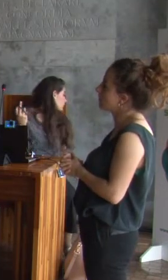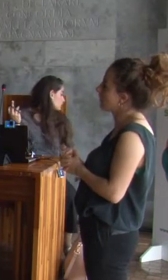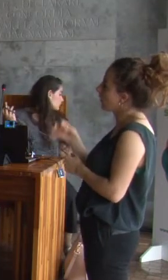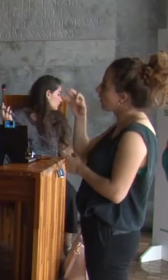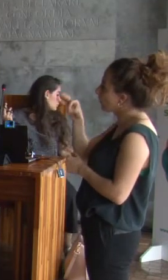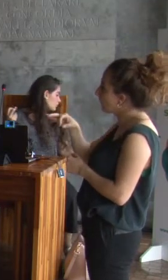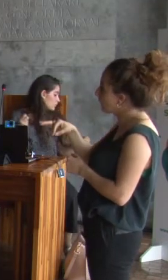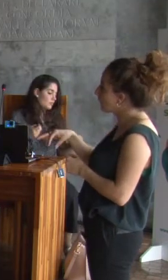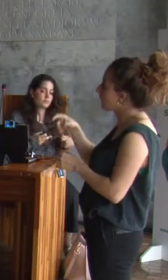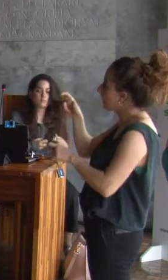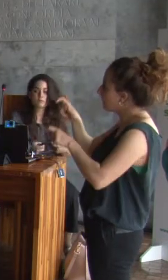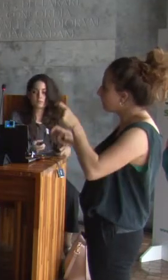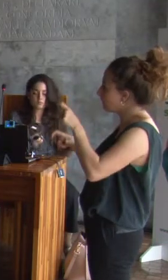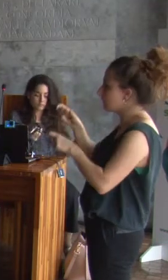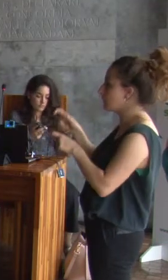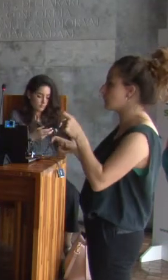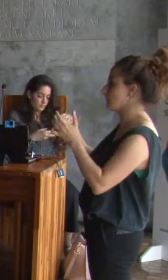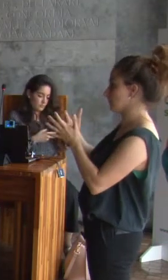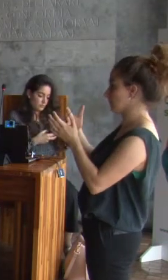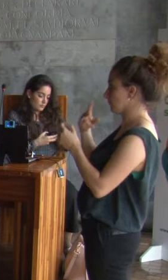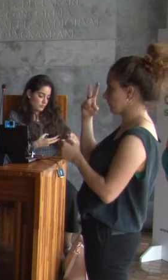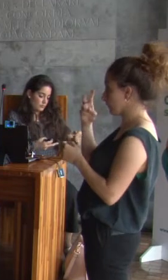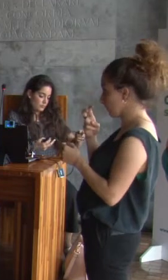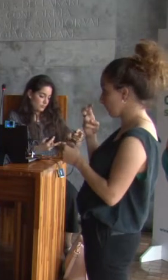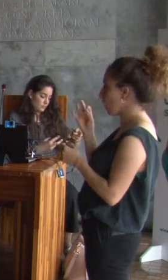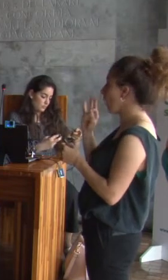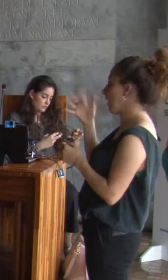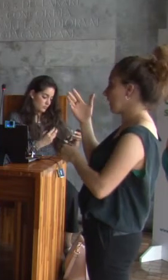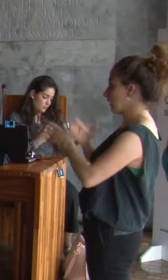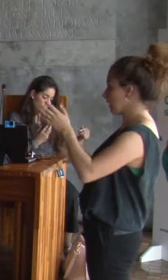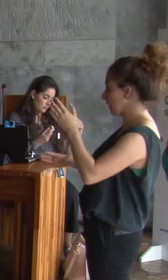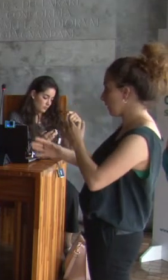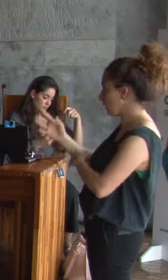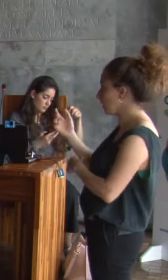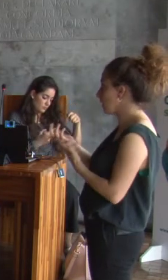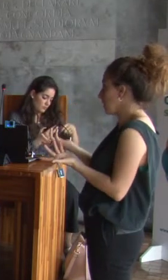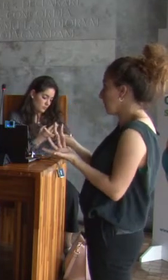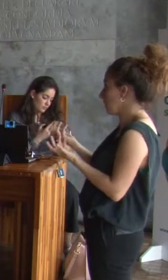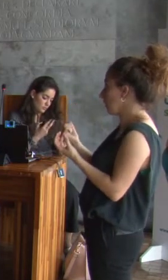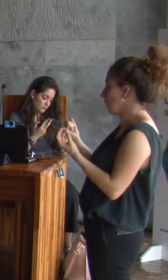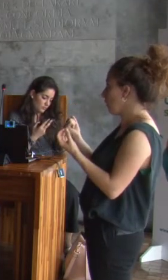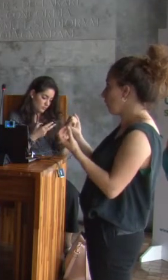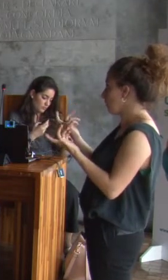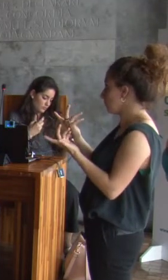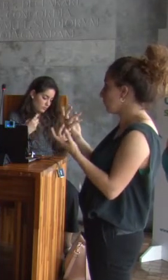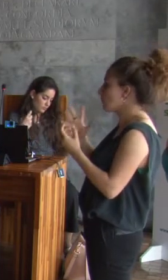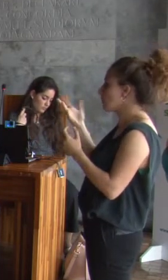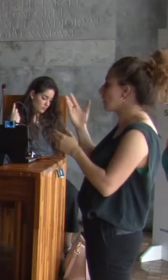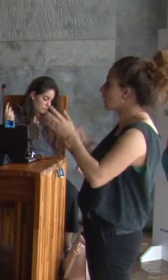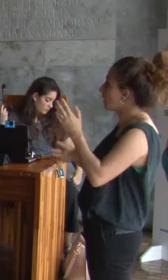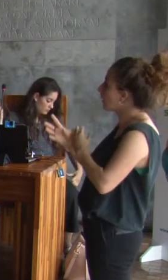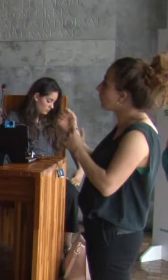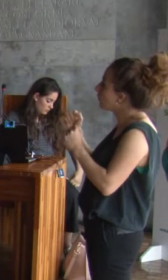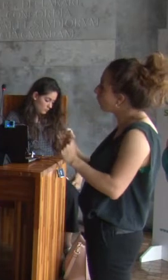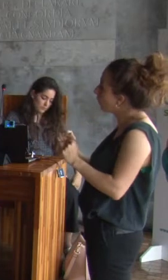Sometimes people with visual disabilities or other disabilities, including all kinds of other disabilities,